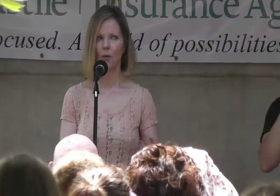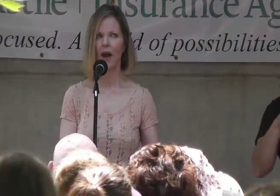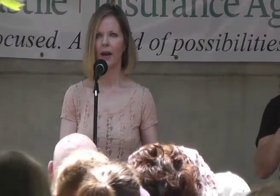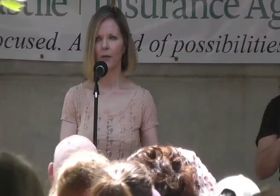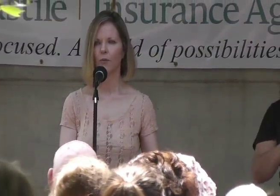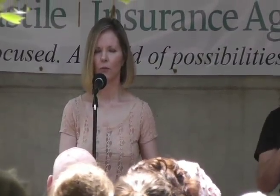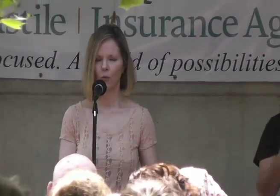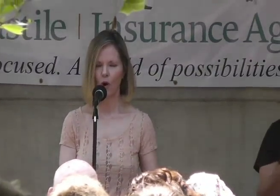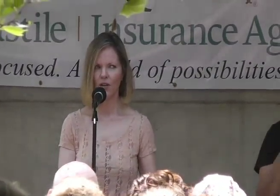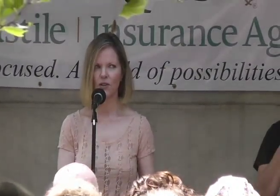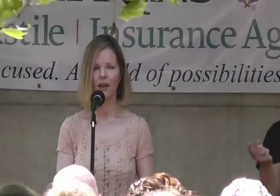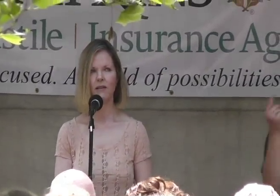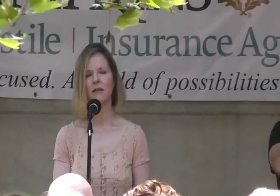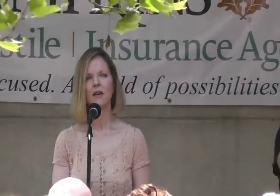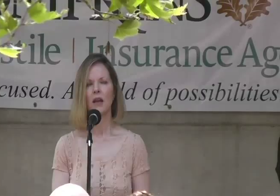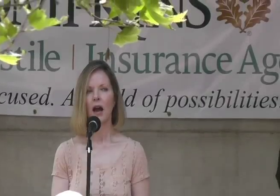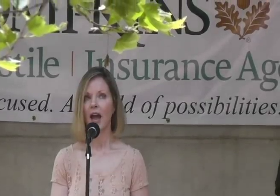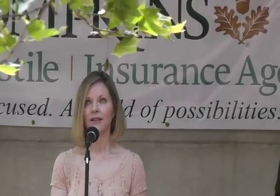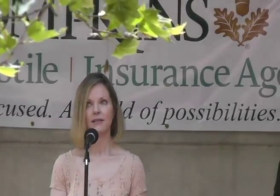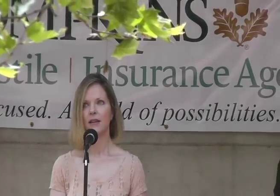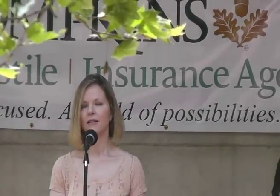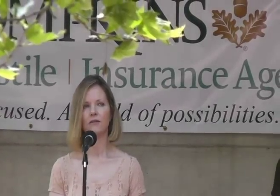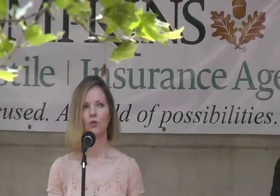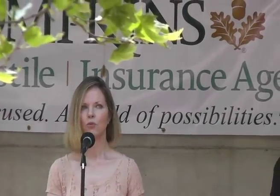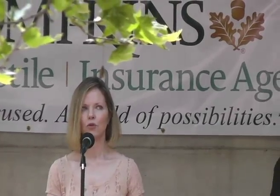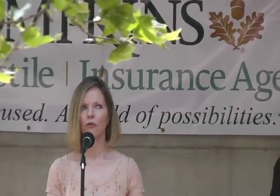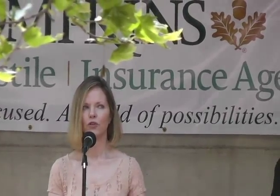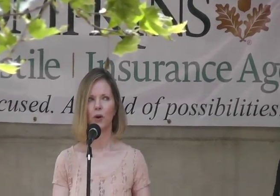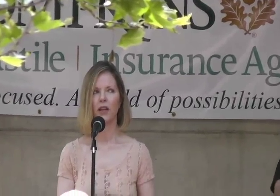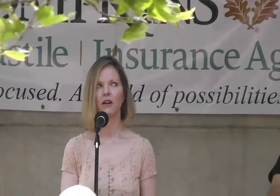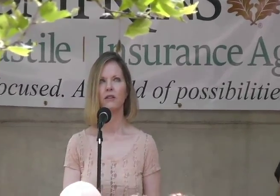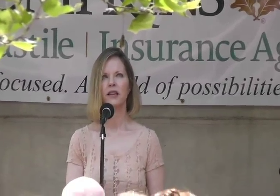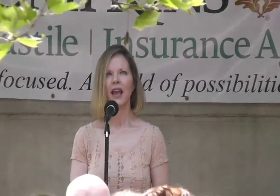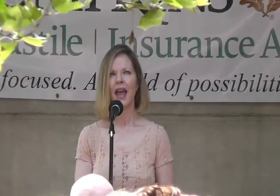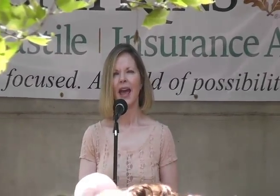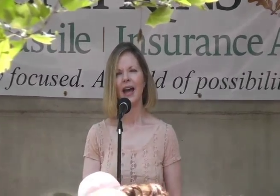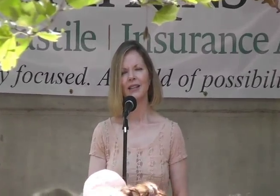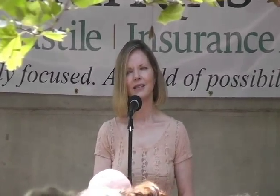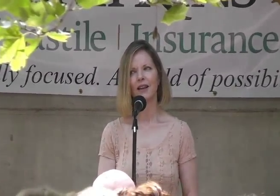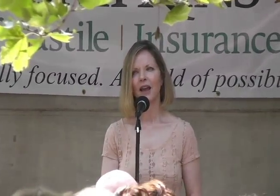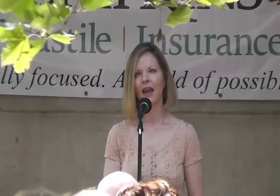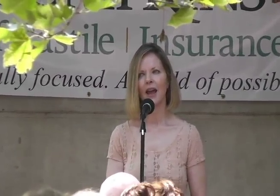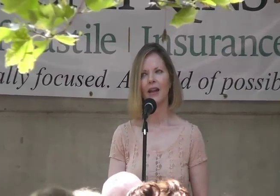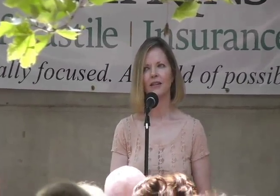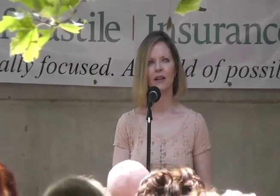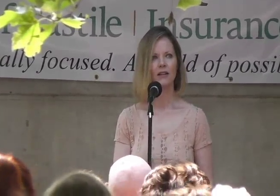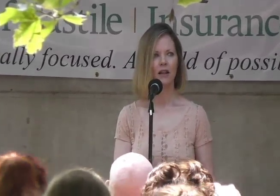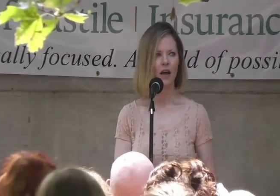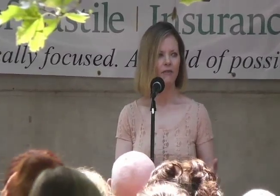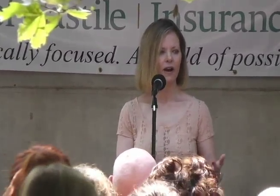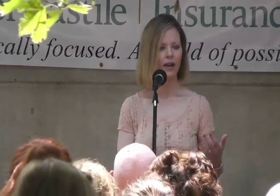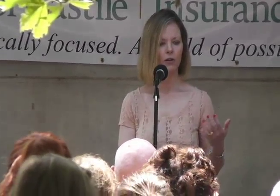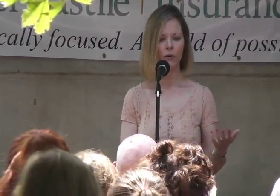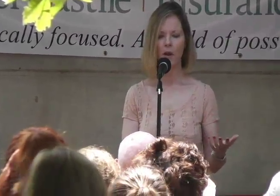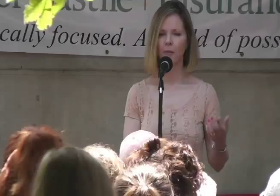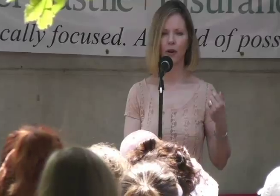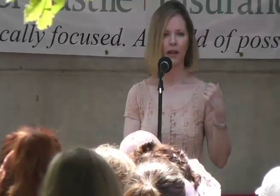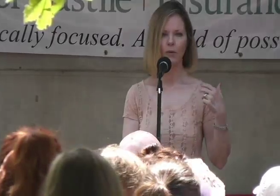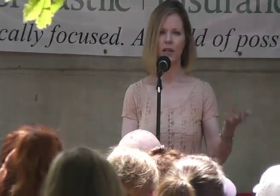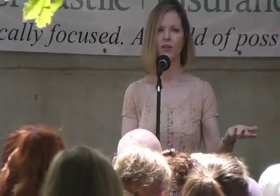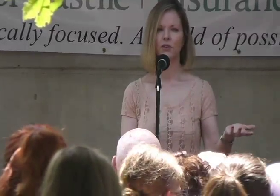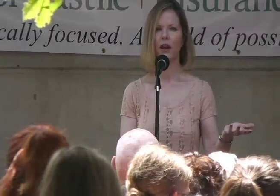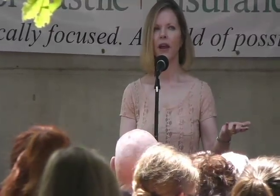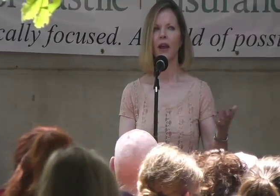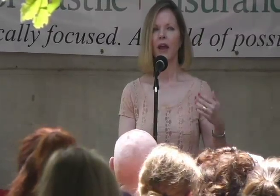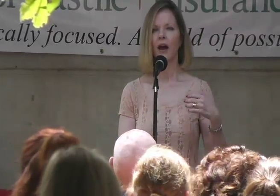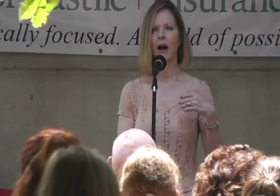had to go back and watch things I hadn't seen in over 20 years, and a lot of it I could remember like